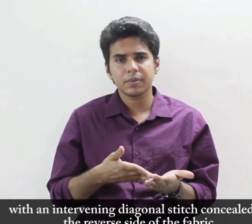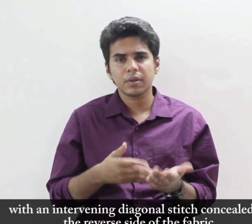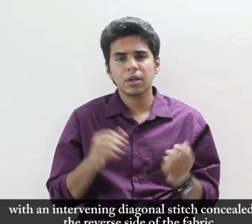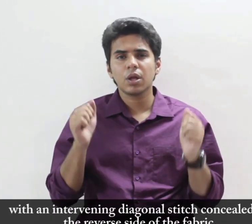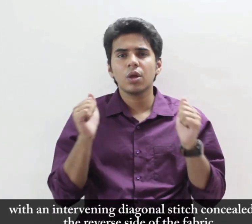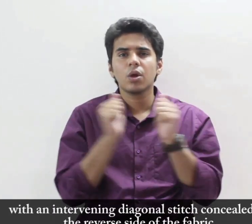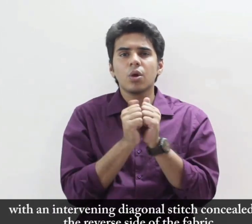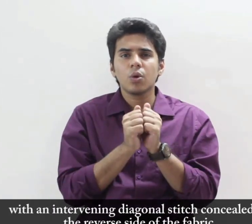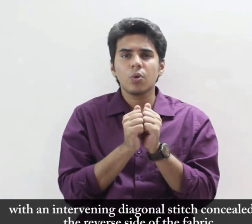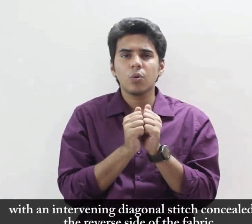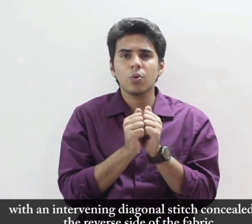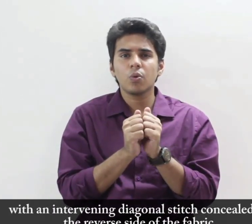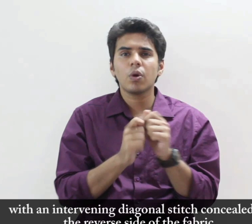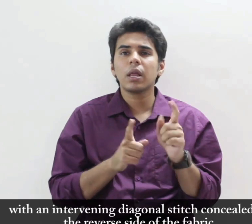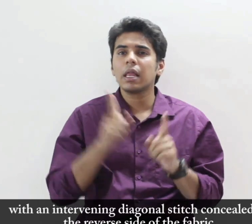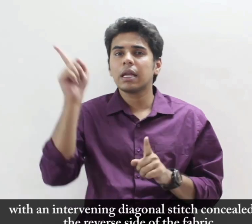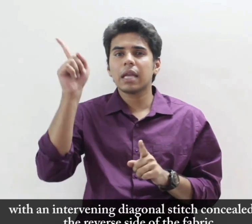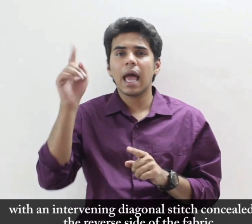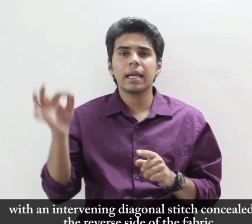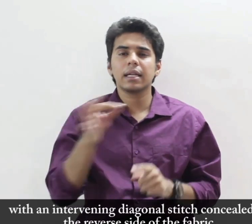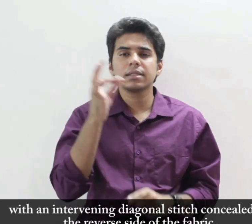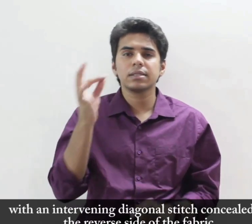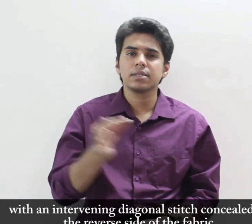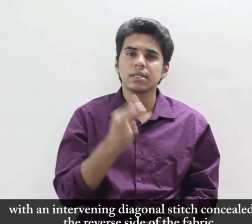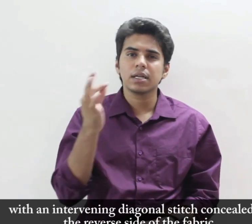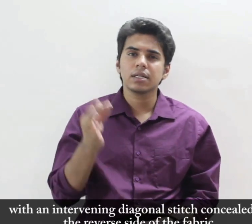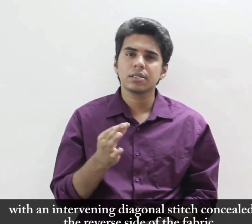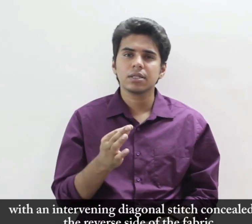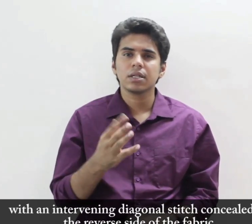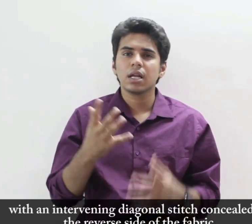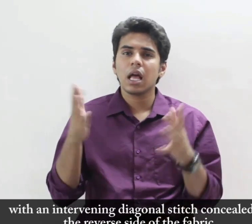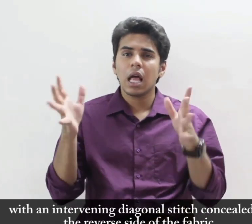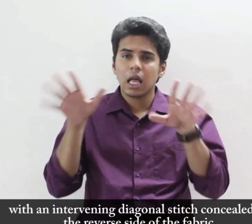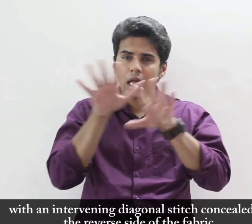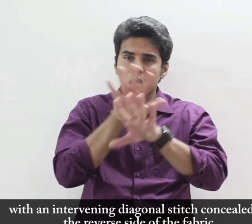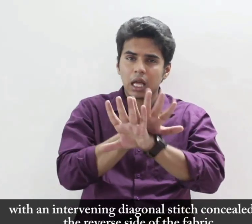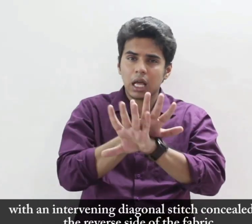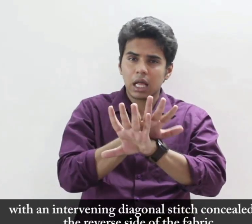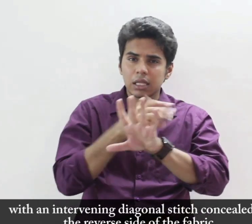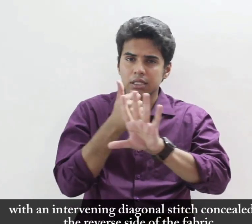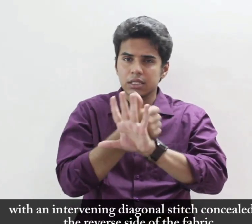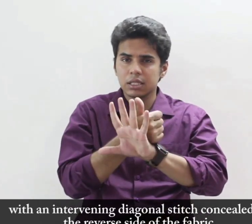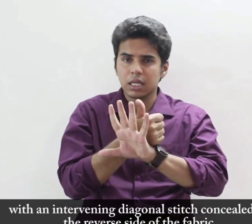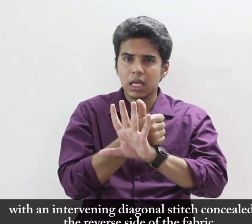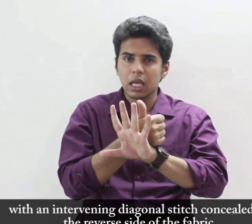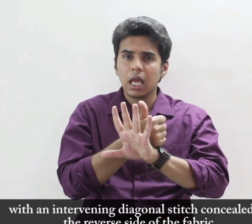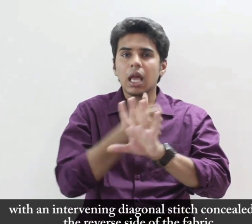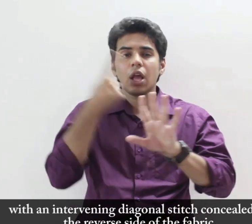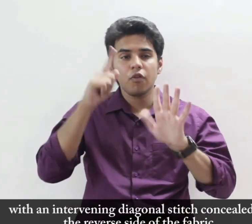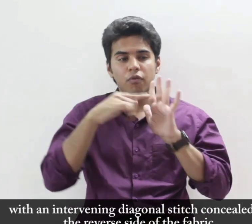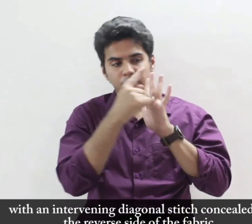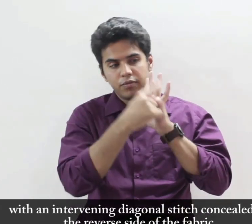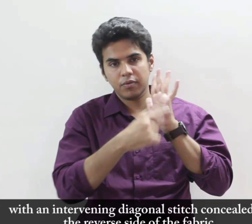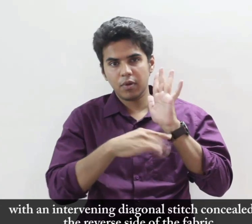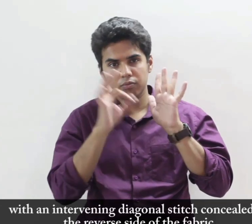With an intervening diagonal stitch concealed on the reverse side of the fabric.